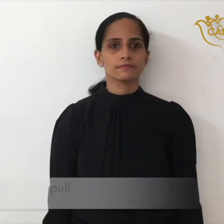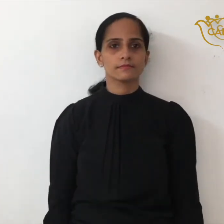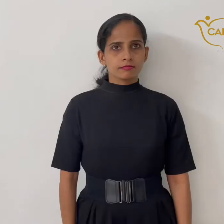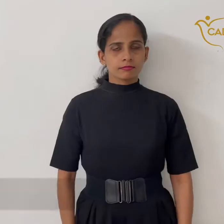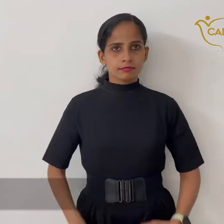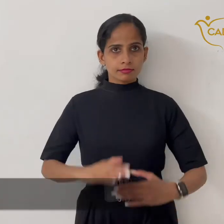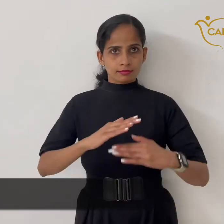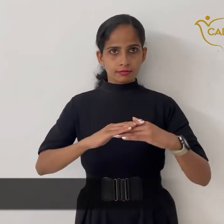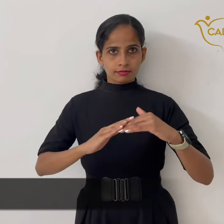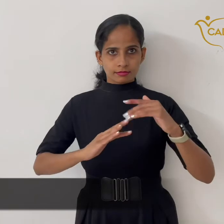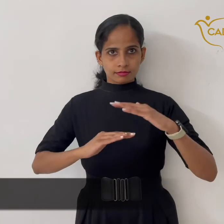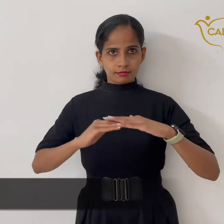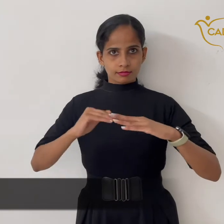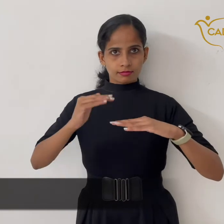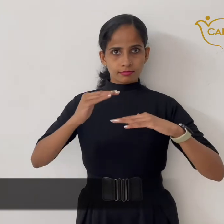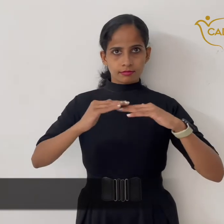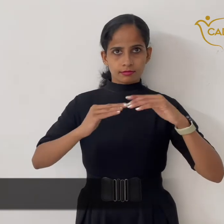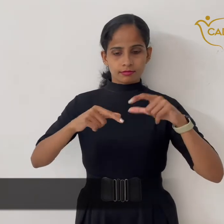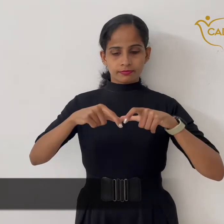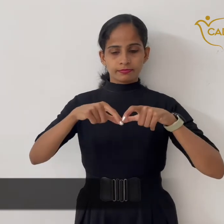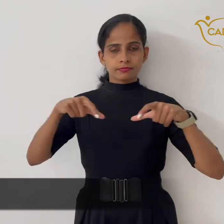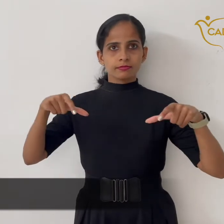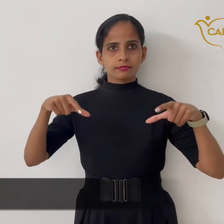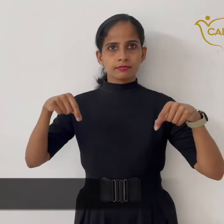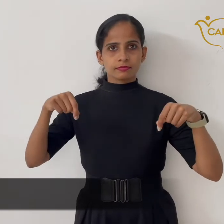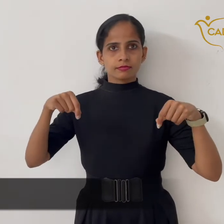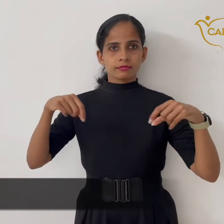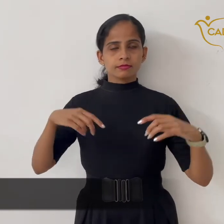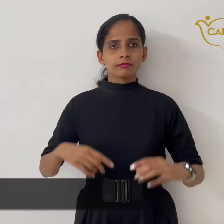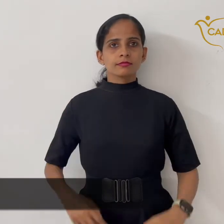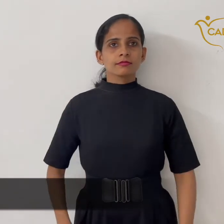pull build build